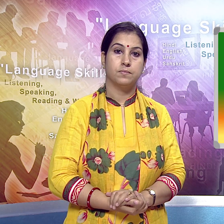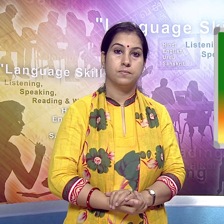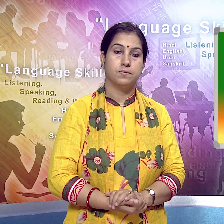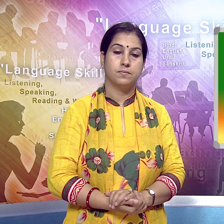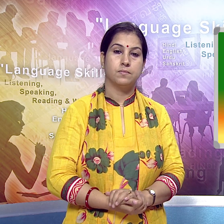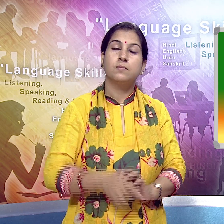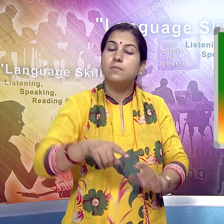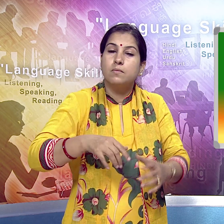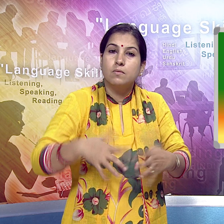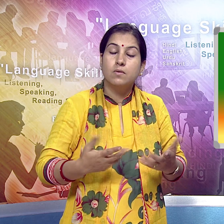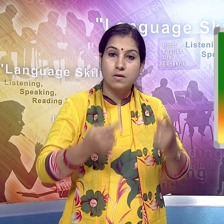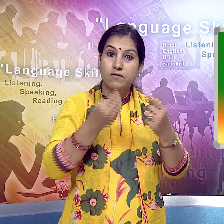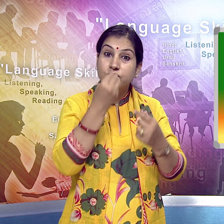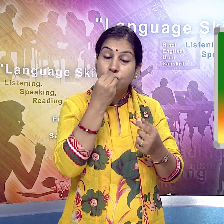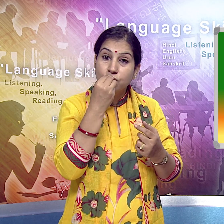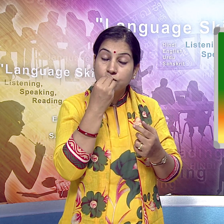which makes our food.